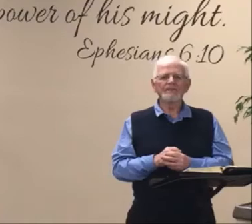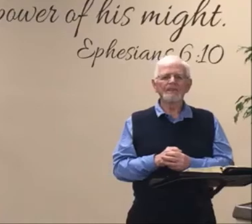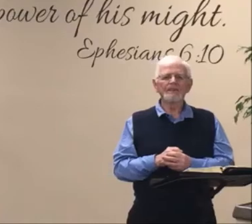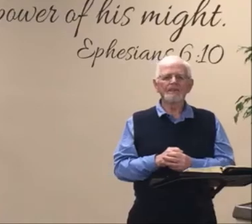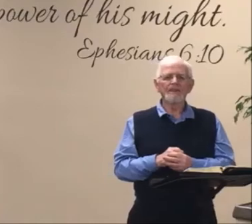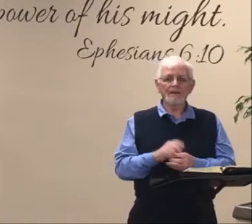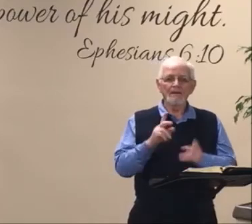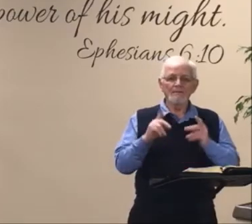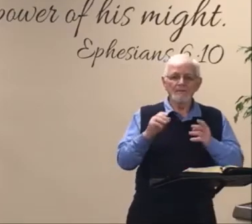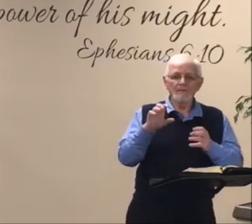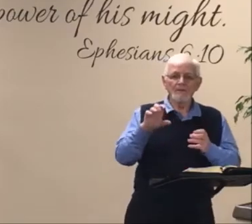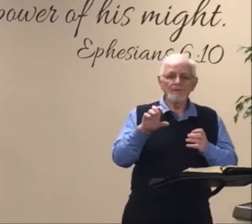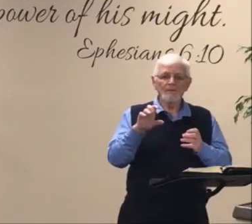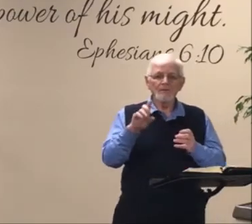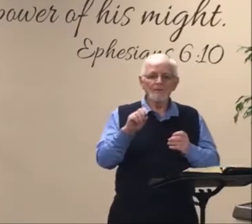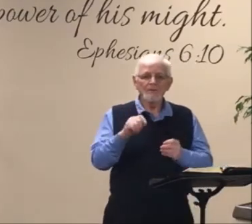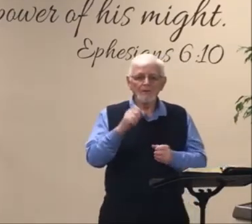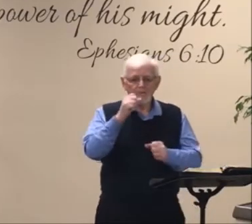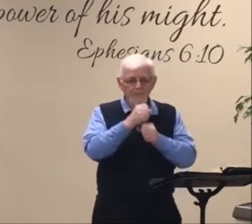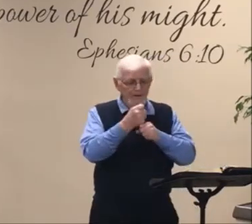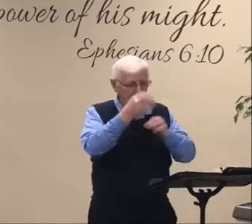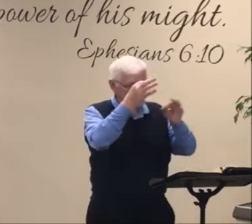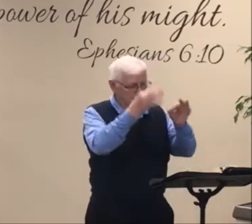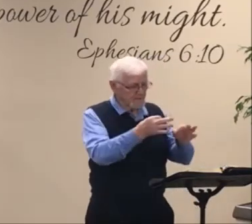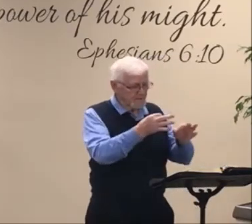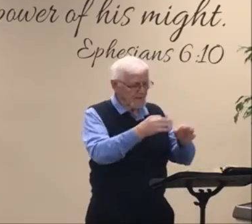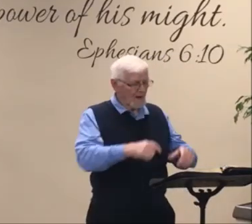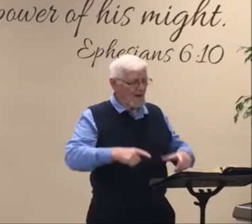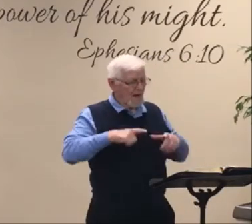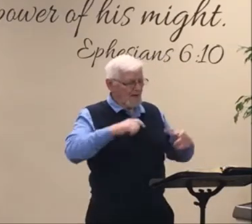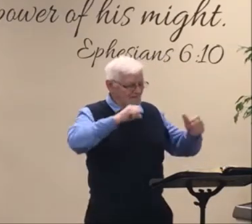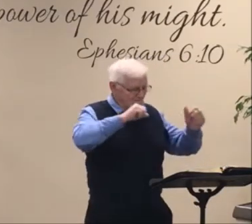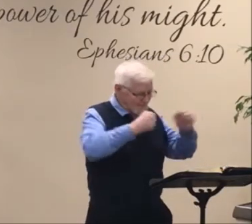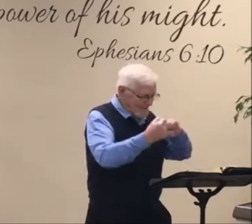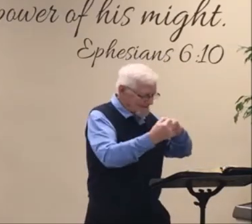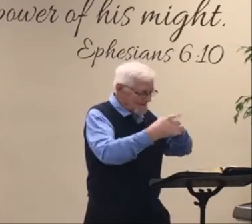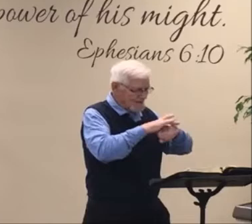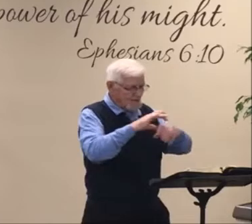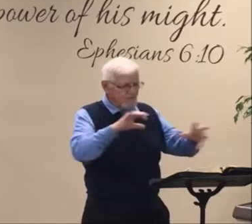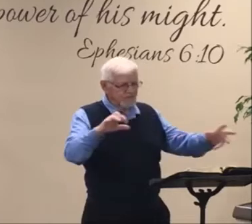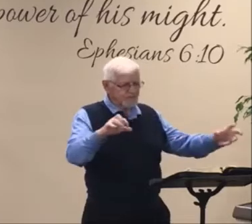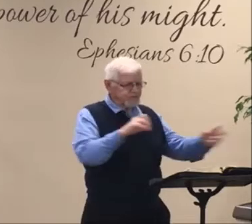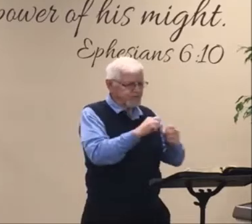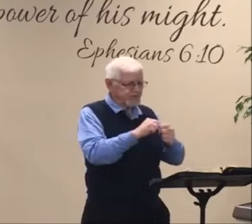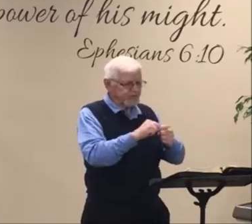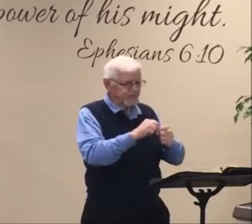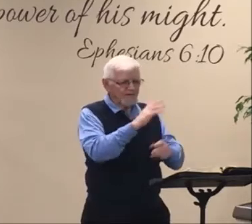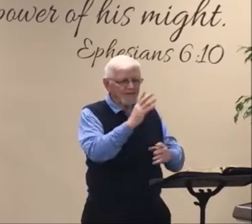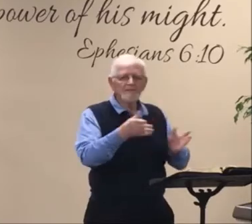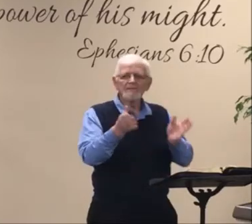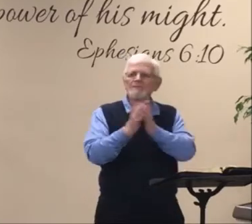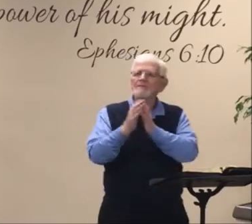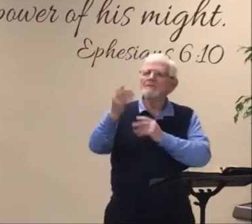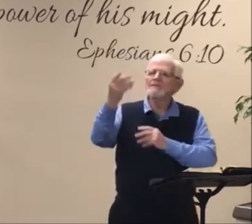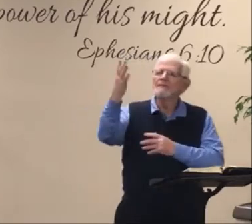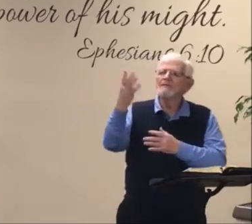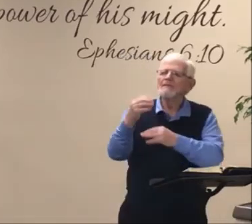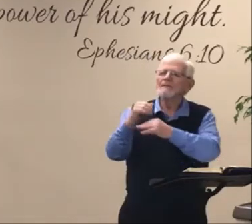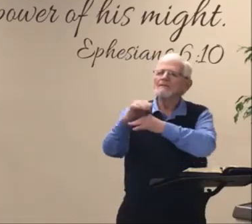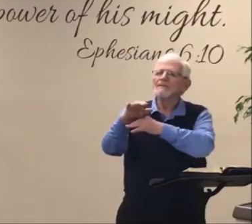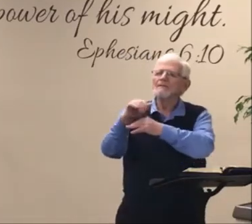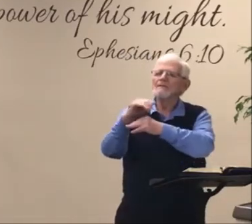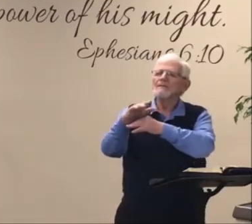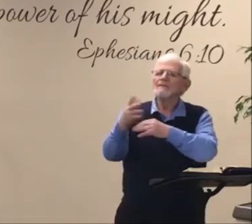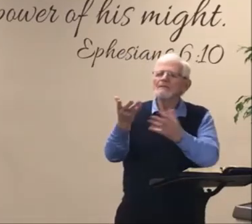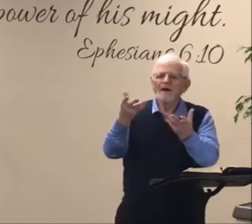You know what people do? They make these decisions in life, life-changing, earth-shattering decisions, and they never ask God's advice on the thing.